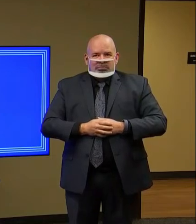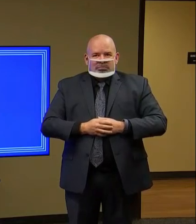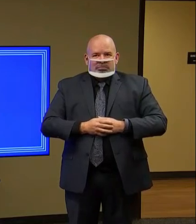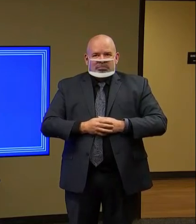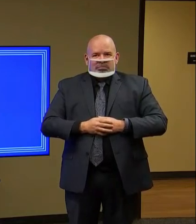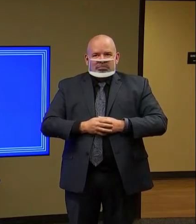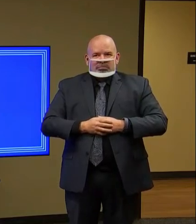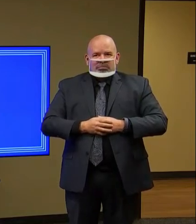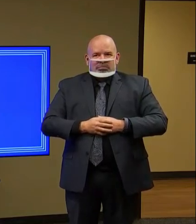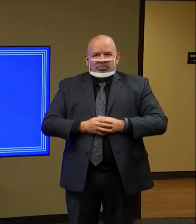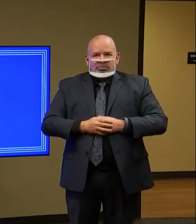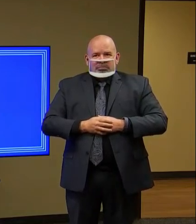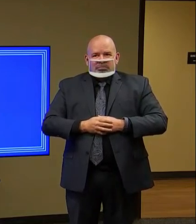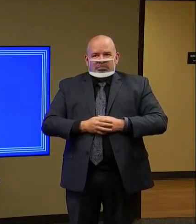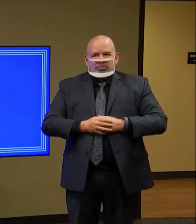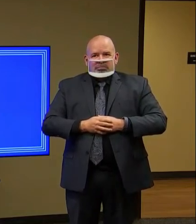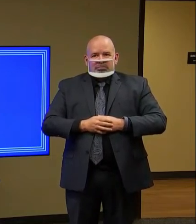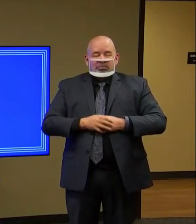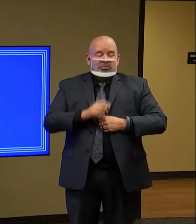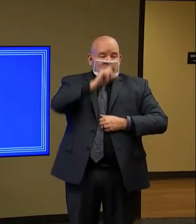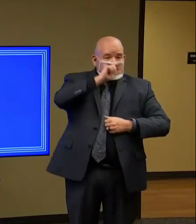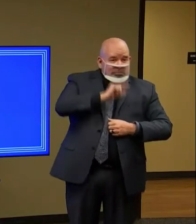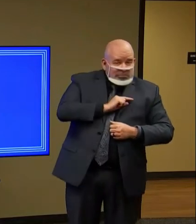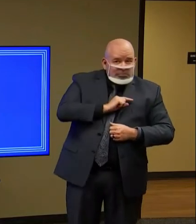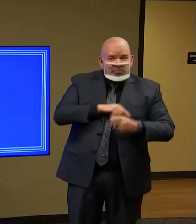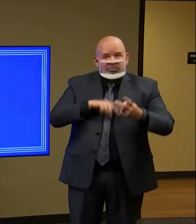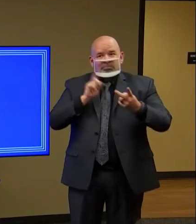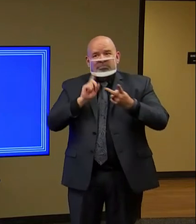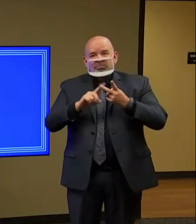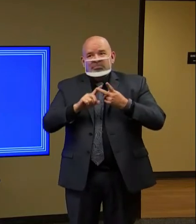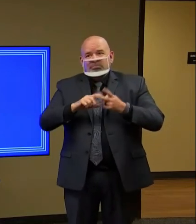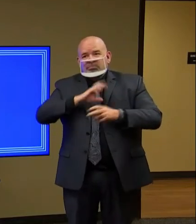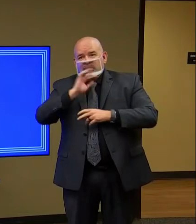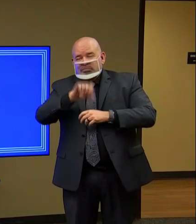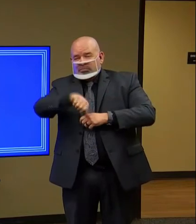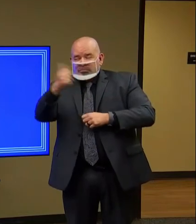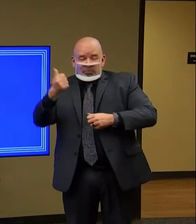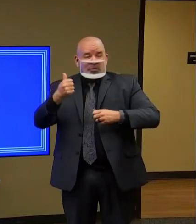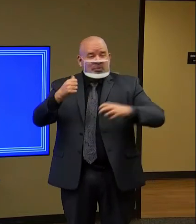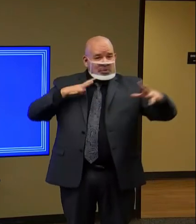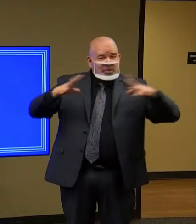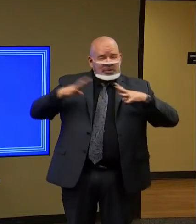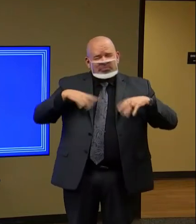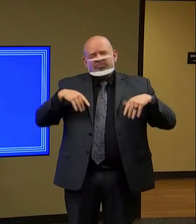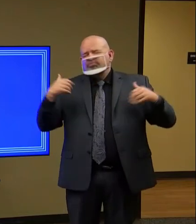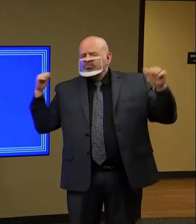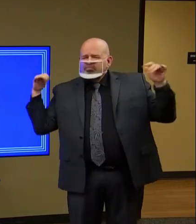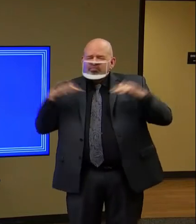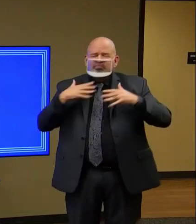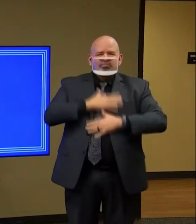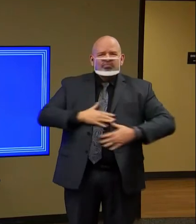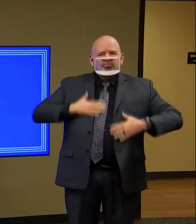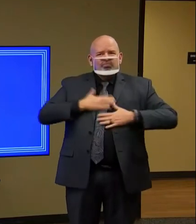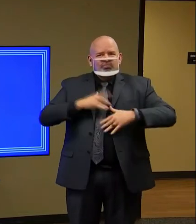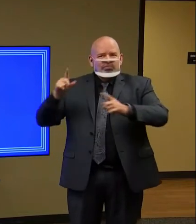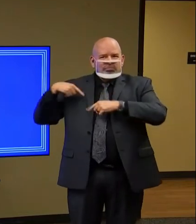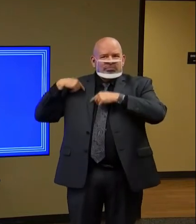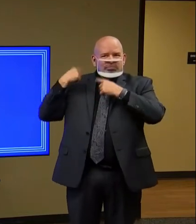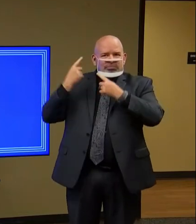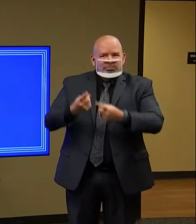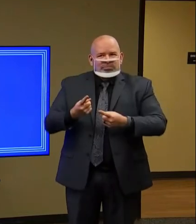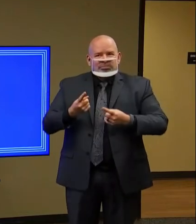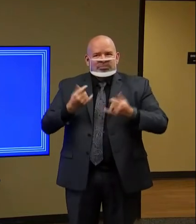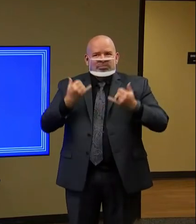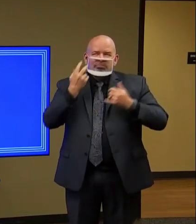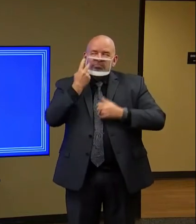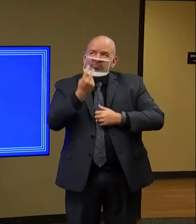and Thanksgiving, and a time to practice intentional thankfulness. And it's something we look forward to